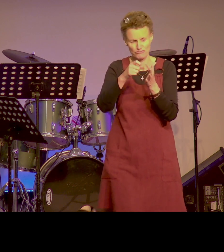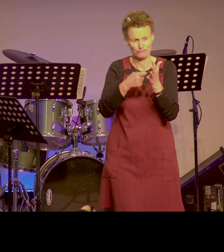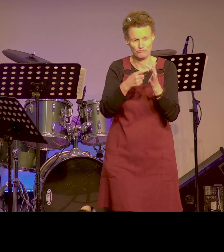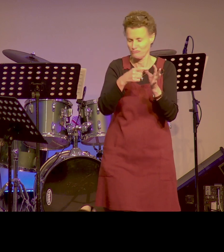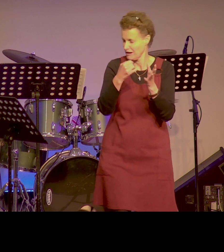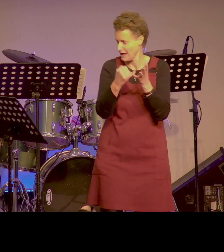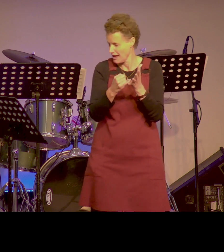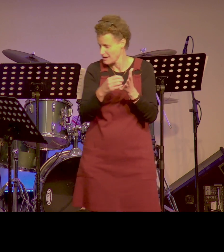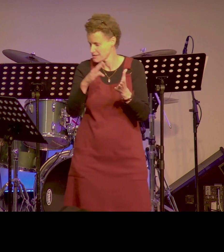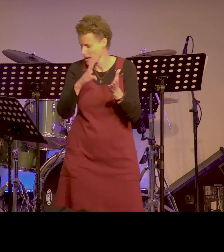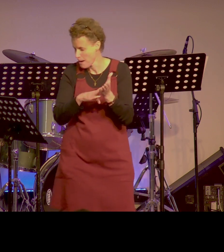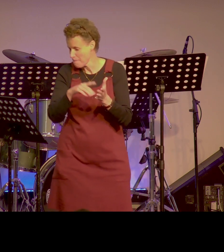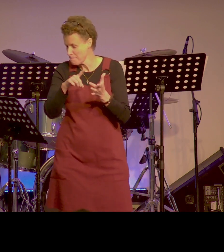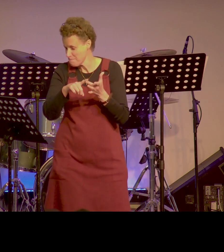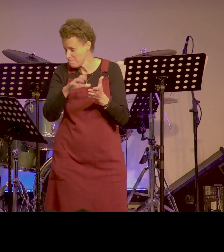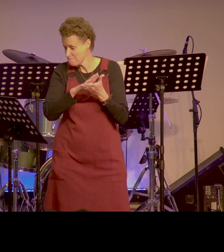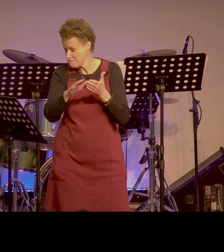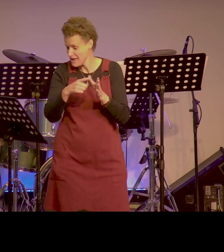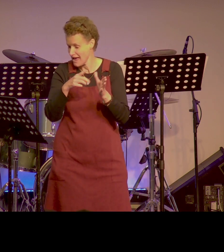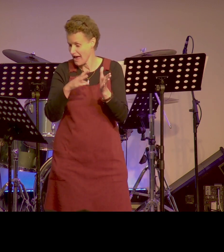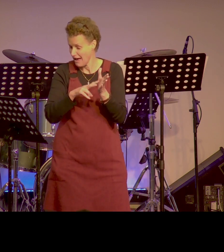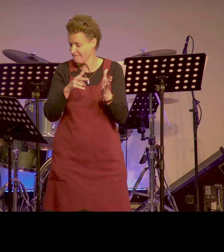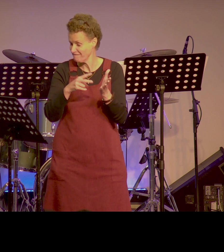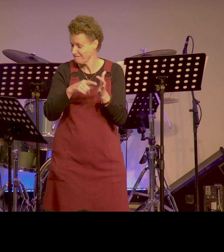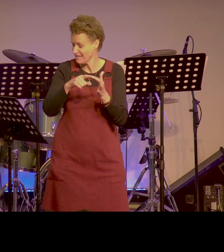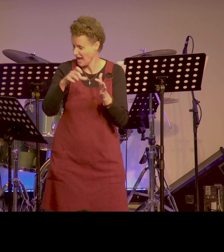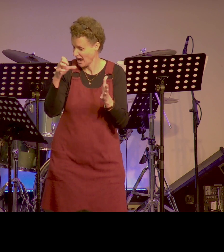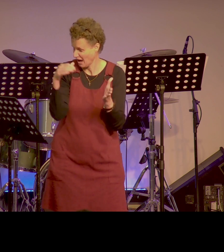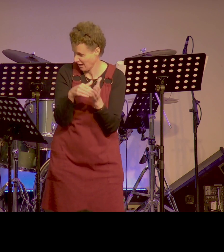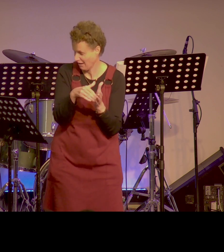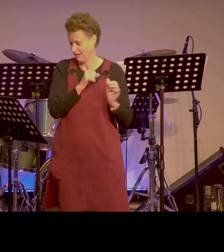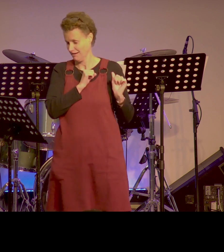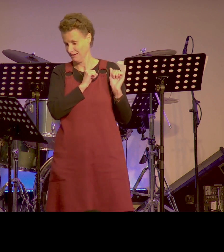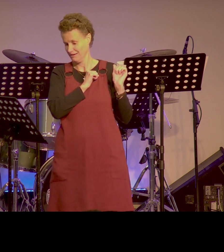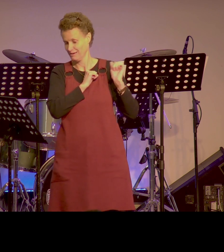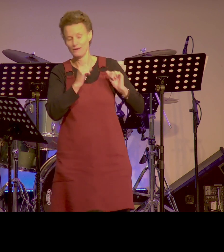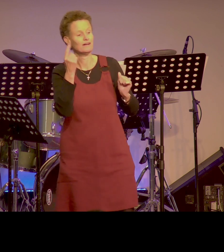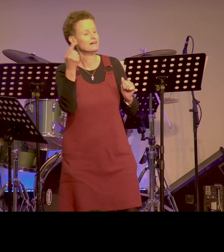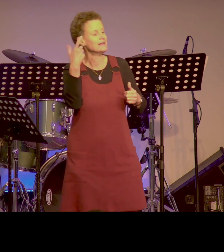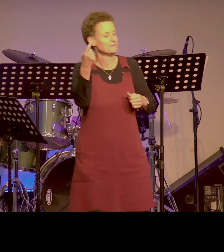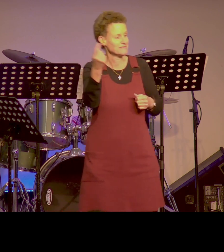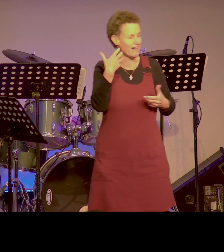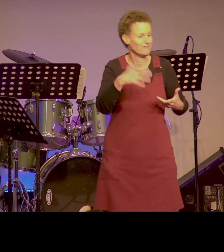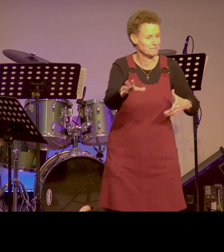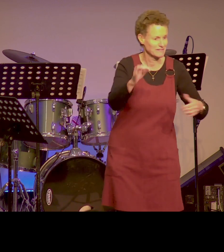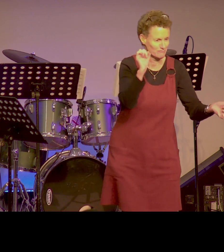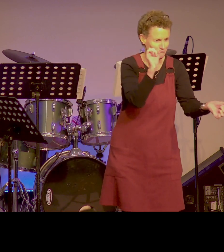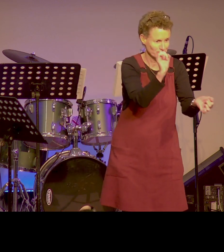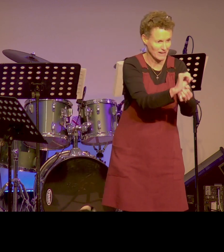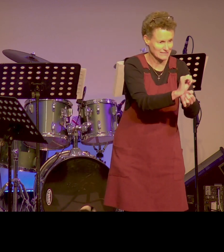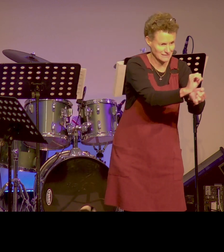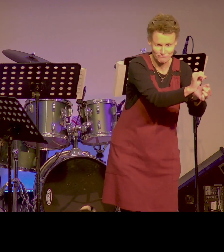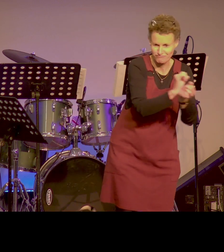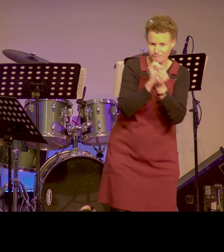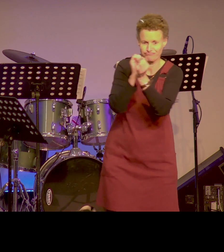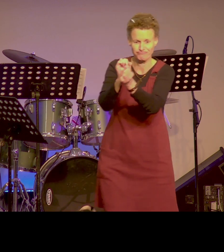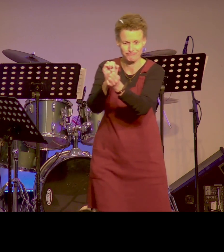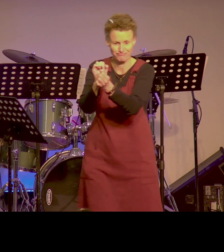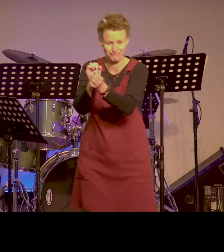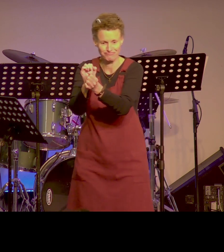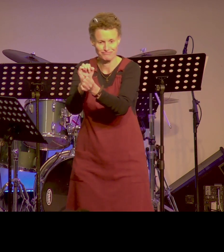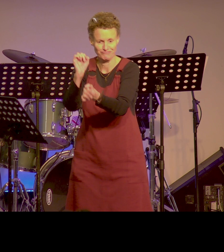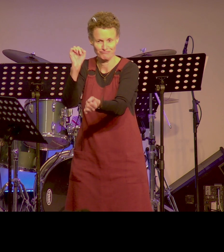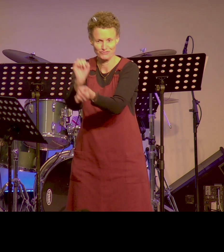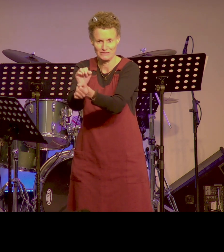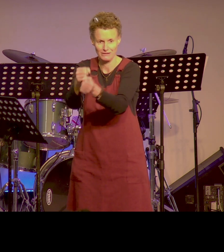Now, his name was Andreas Mihovich. Might have that pronunciation wrong, but there you go. Now, he